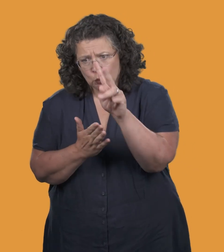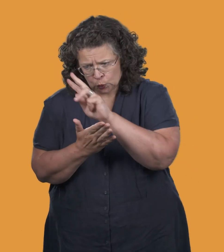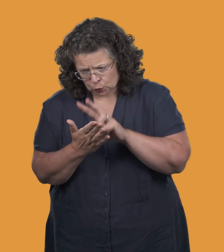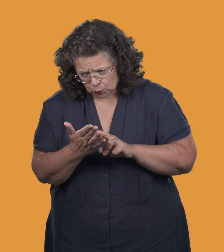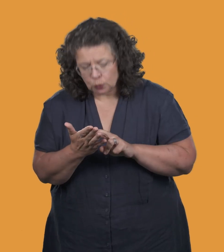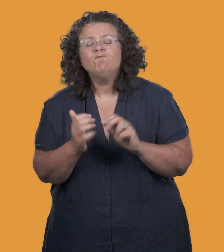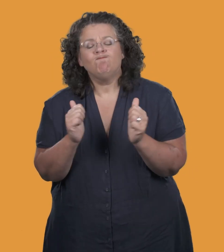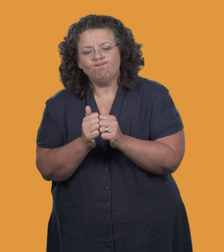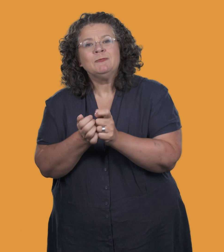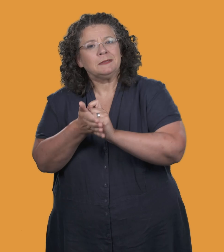sign and return.